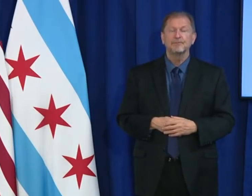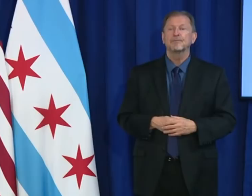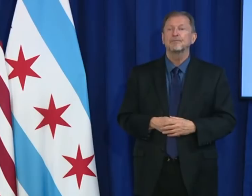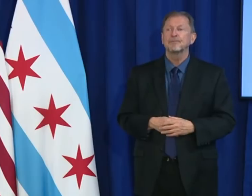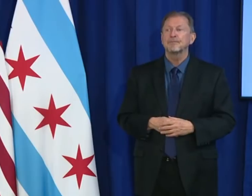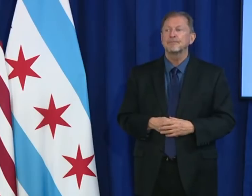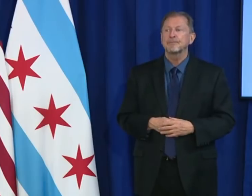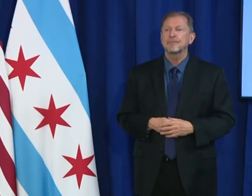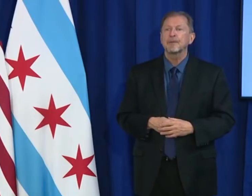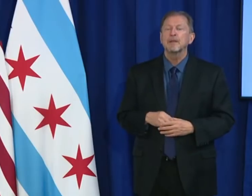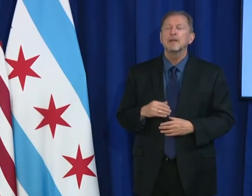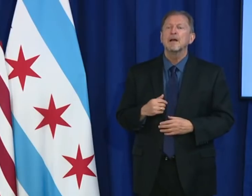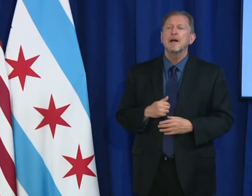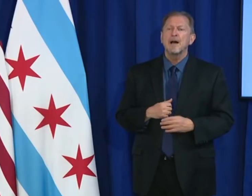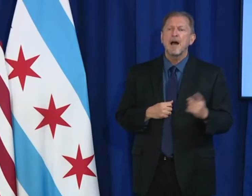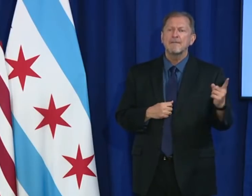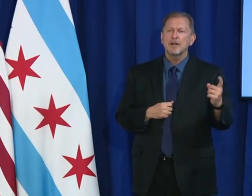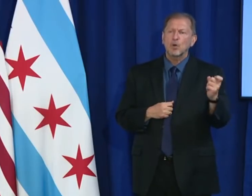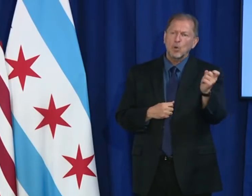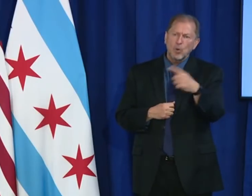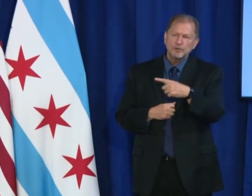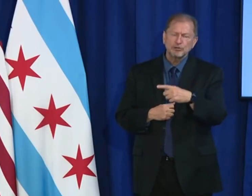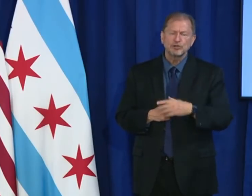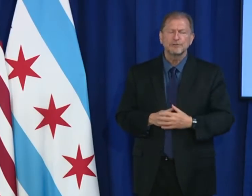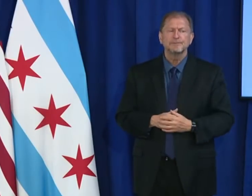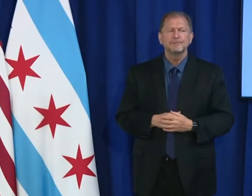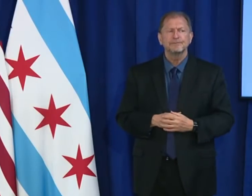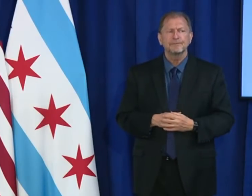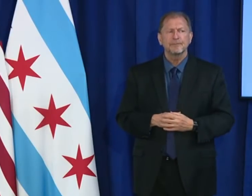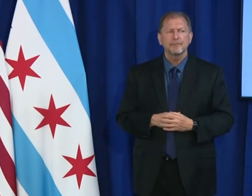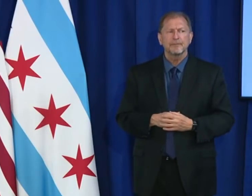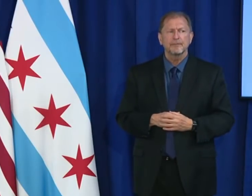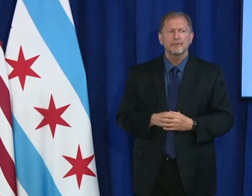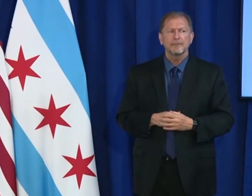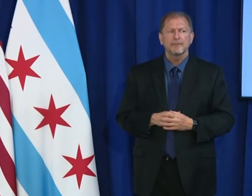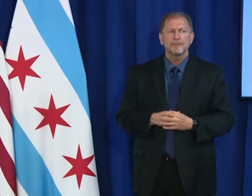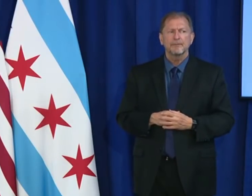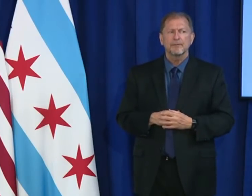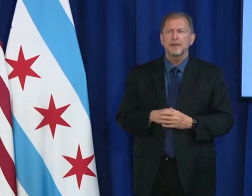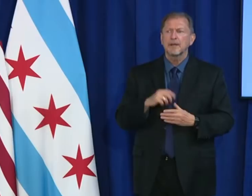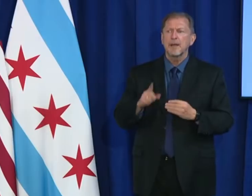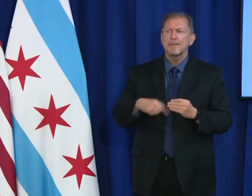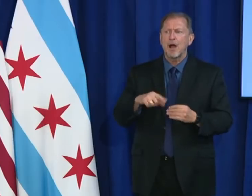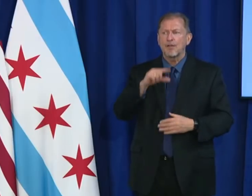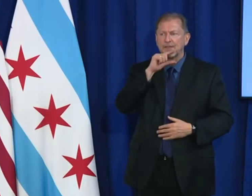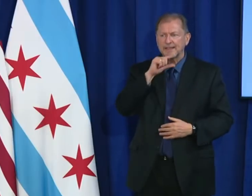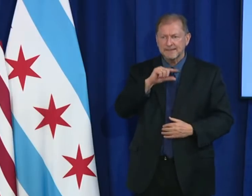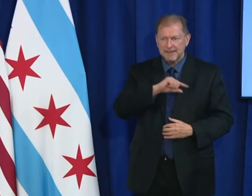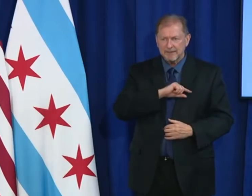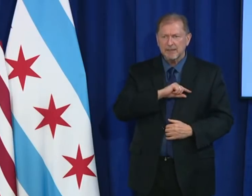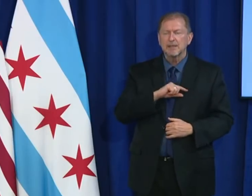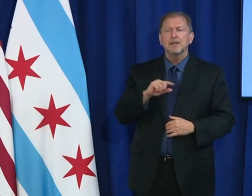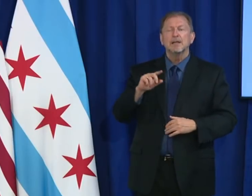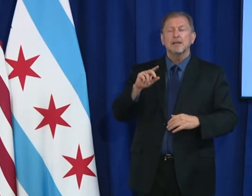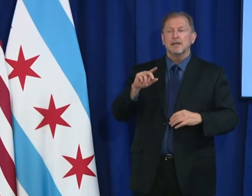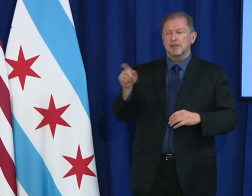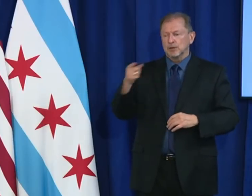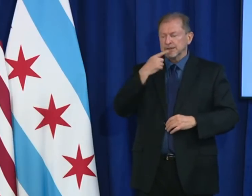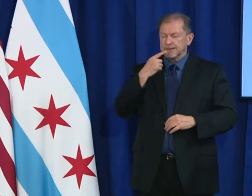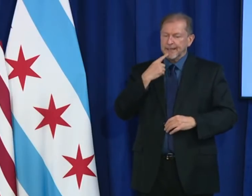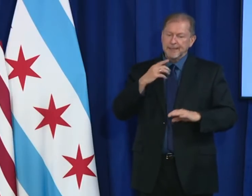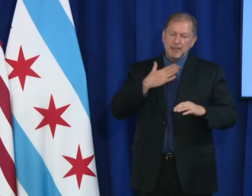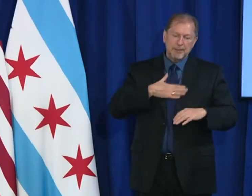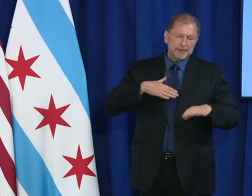That's pretty sobering. Yeah. A question for you on Thanksgiving, and we keep telling people to do the right thing